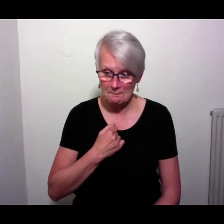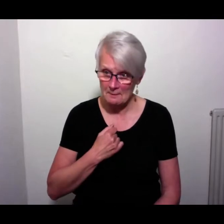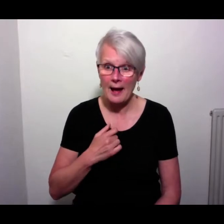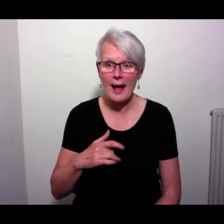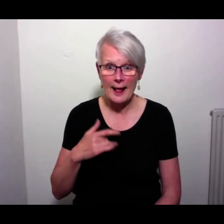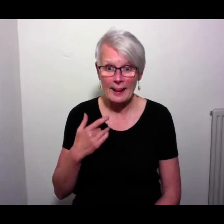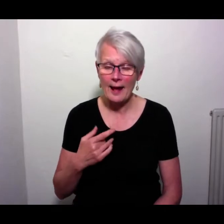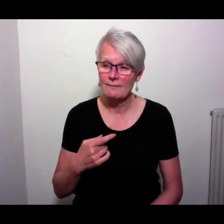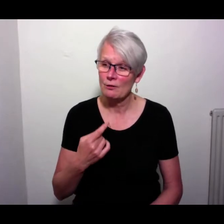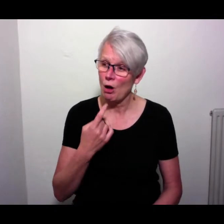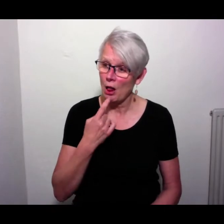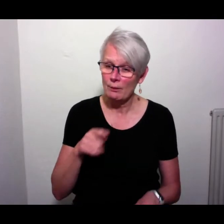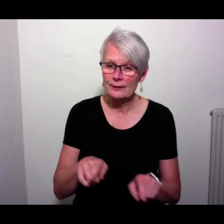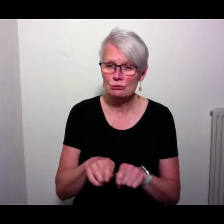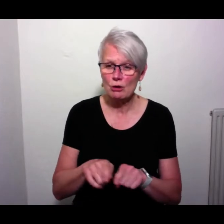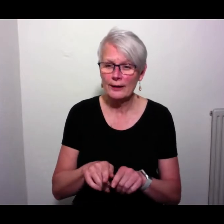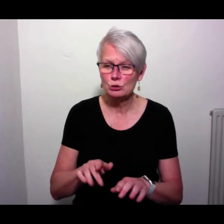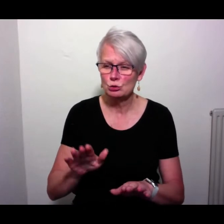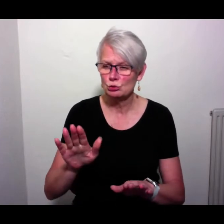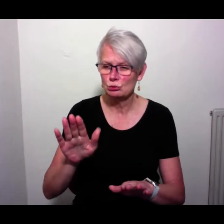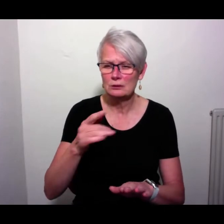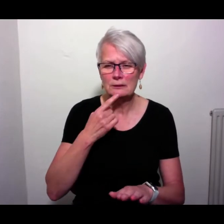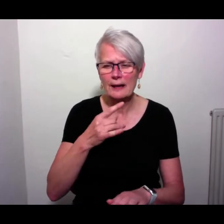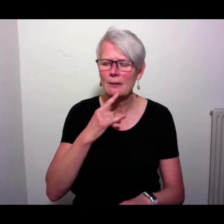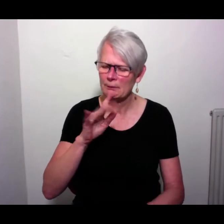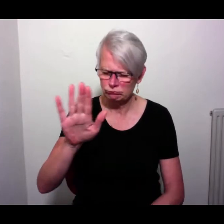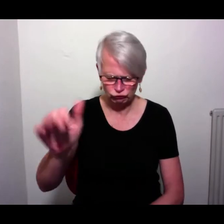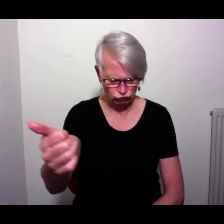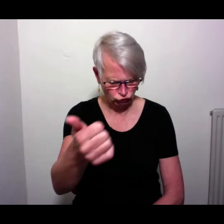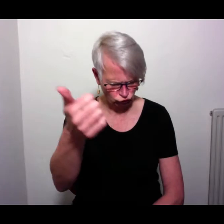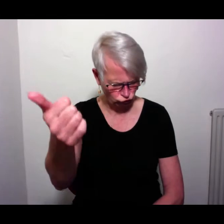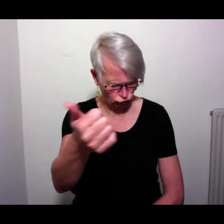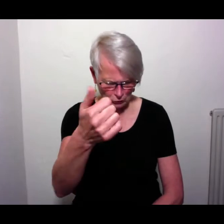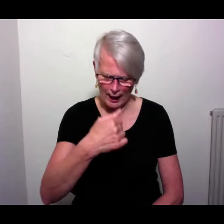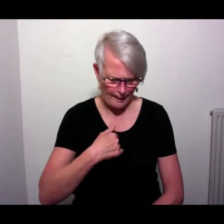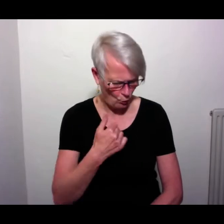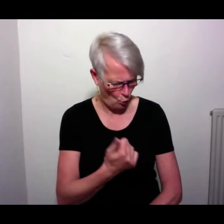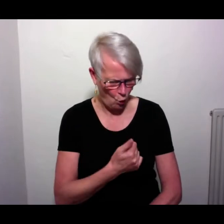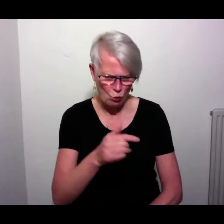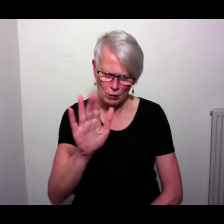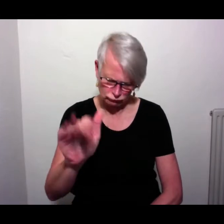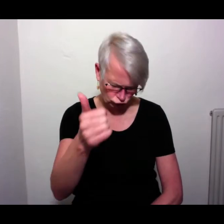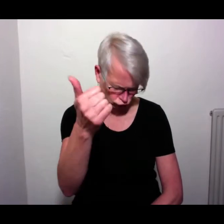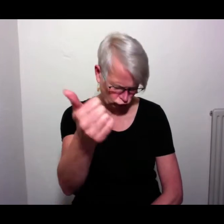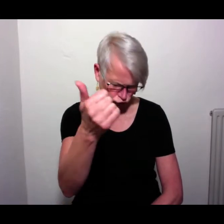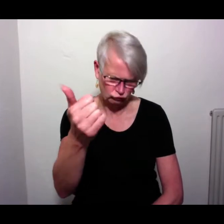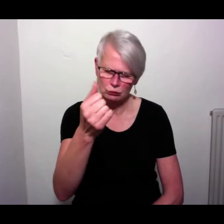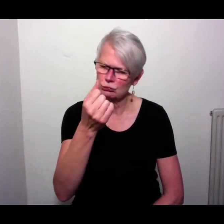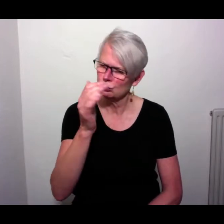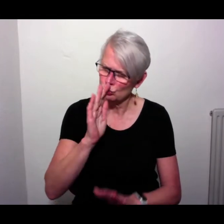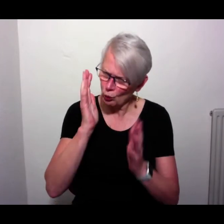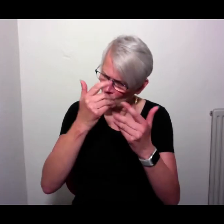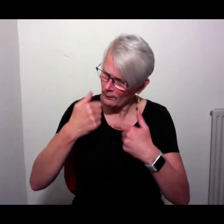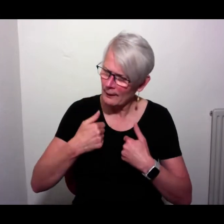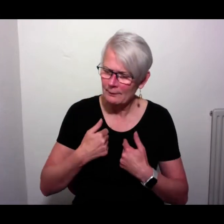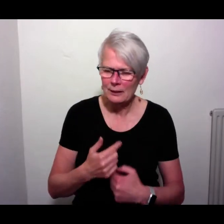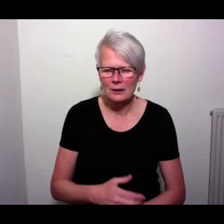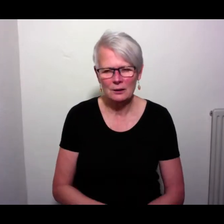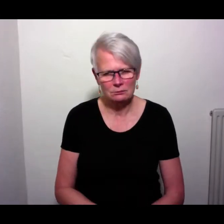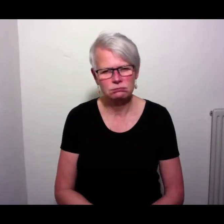Sometimes I feel like I spent half my life trying to comfort other people, make them feel okay about me, win them